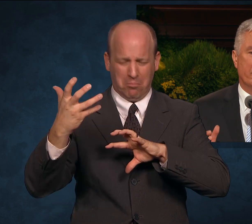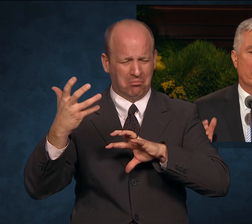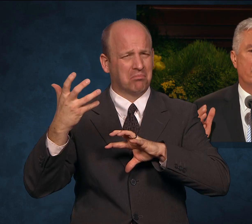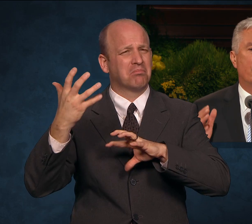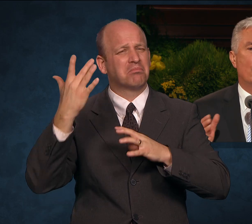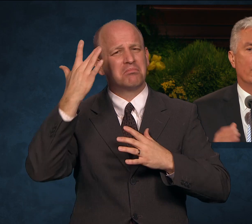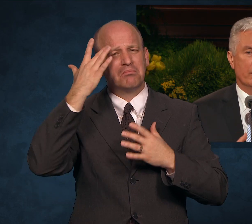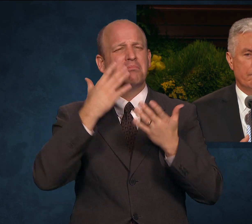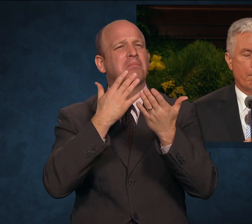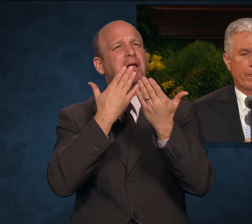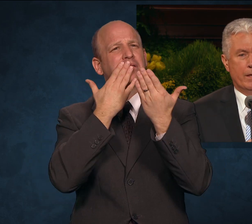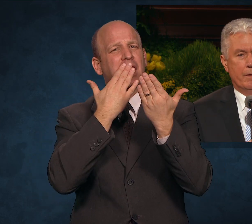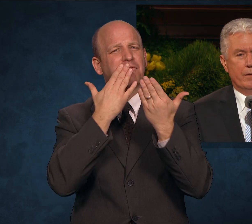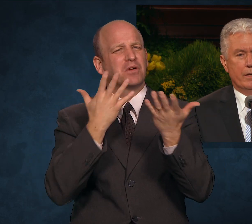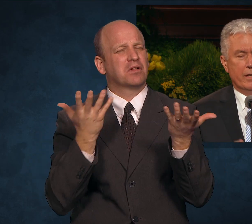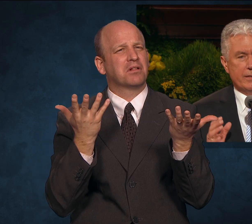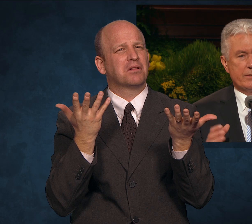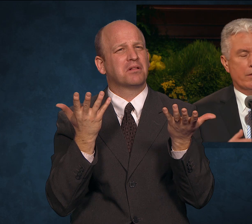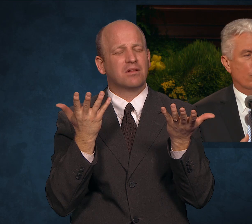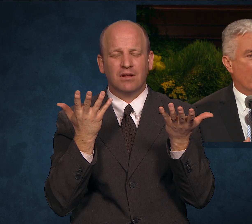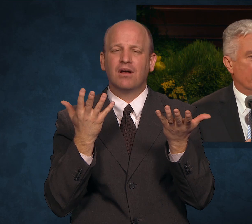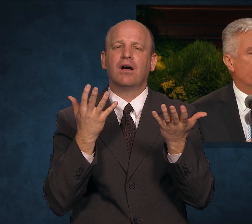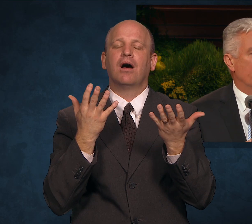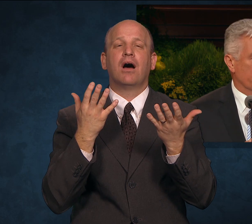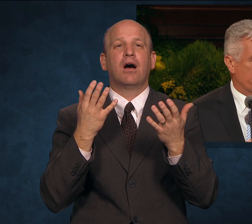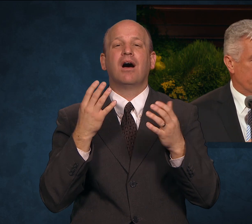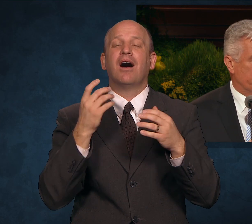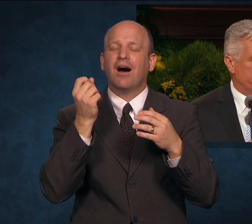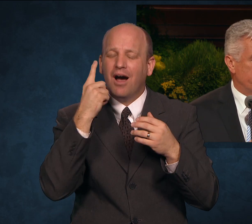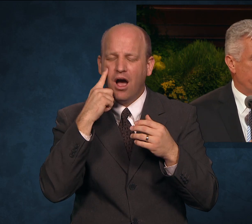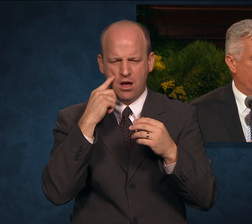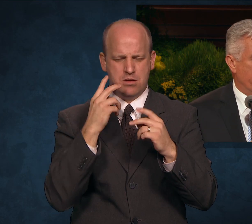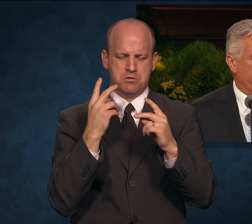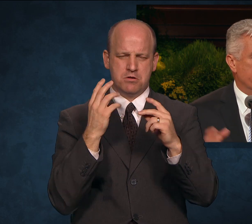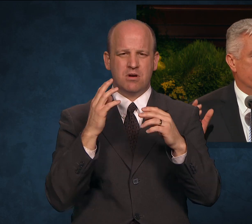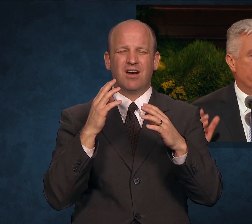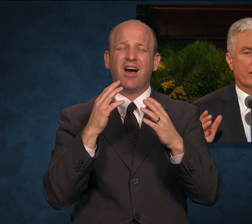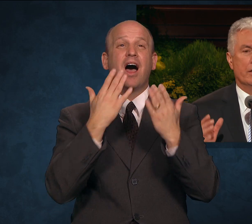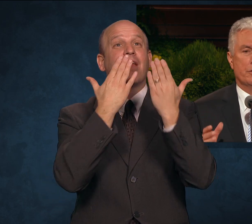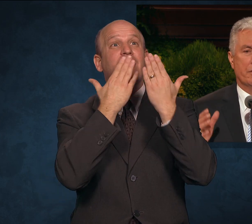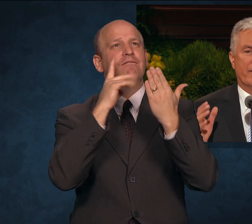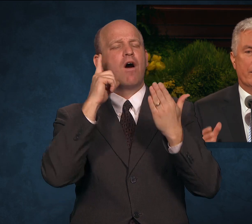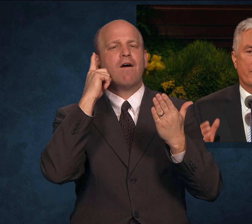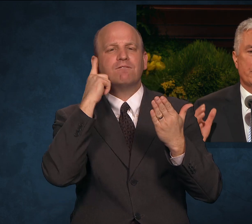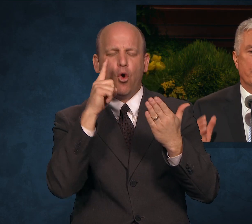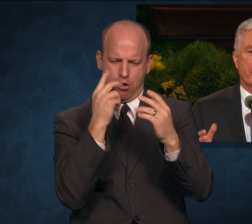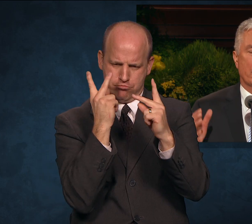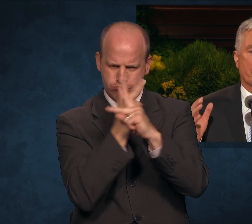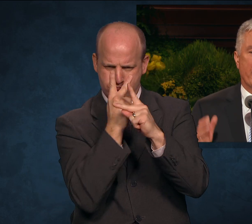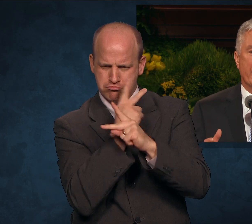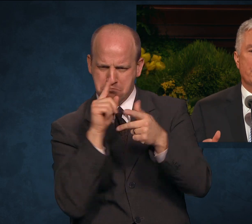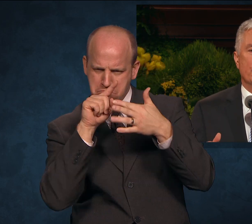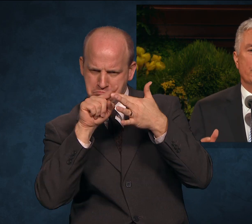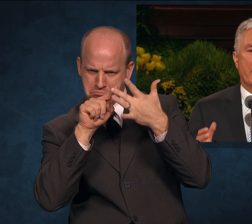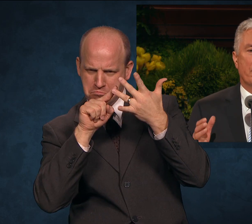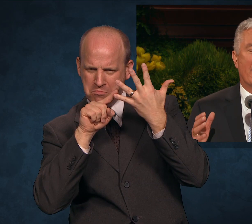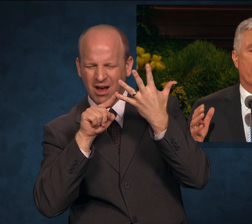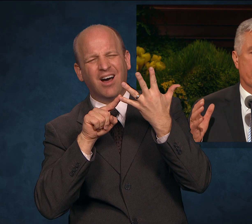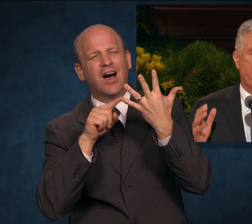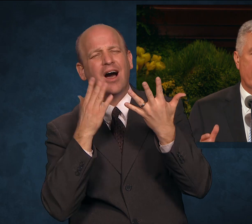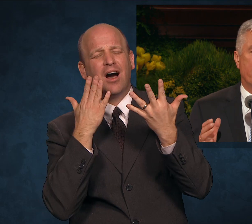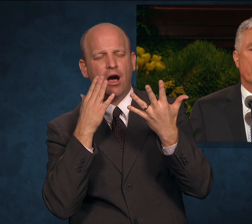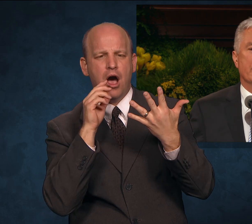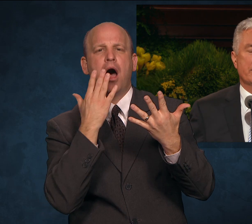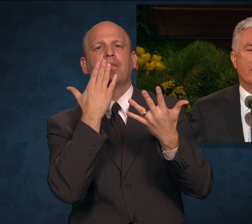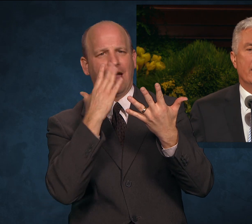we're grateful for is the wrong approach it is difficult to develop a spirit of gratitude if